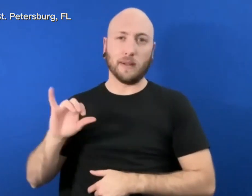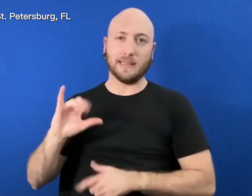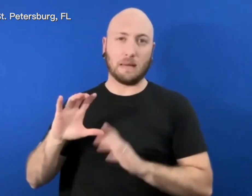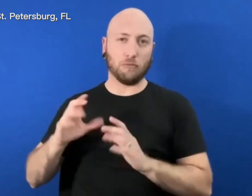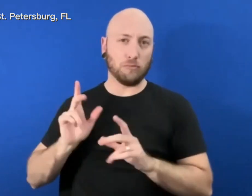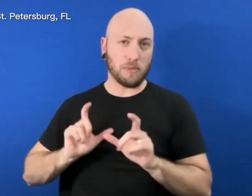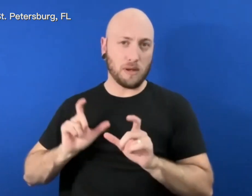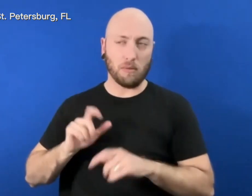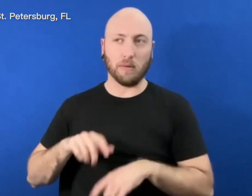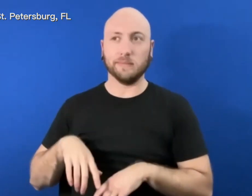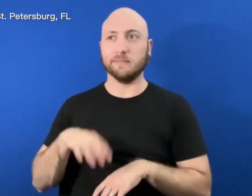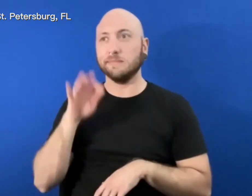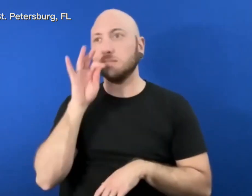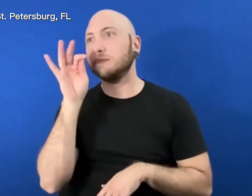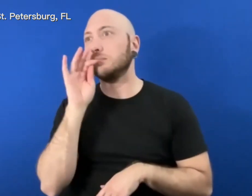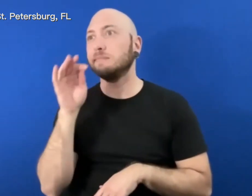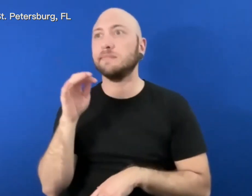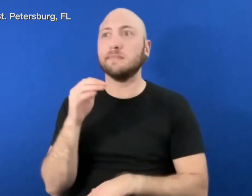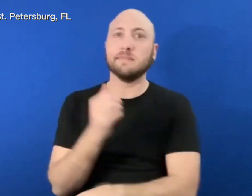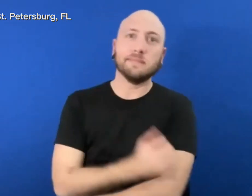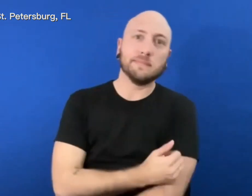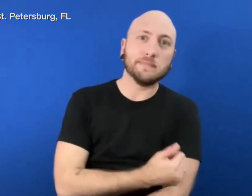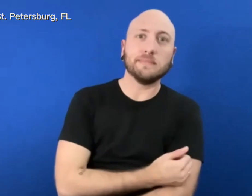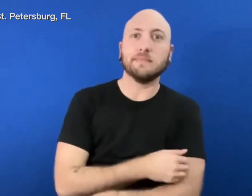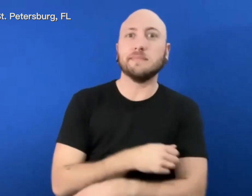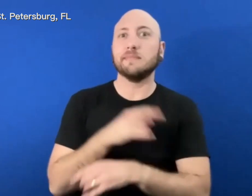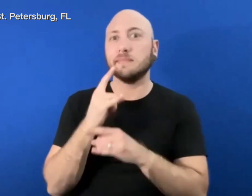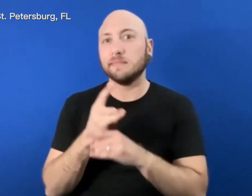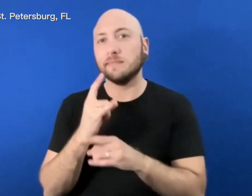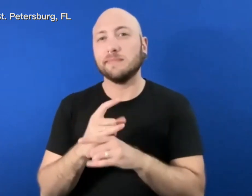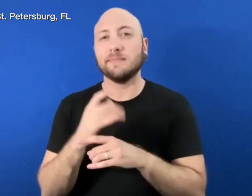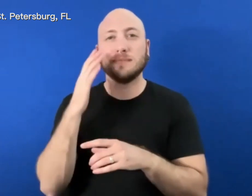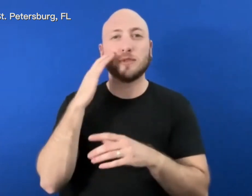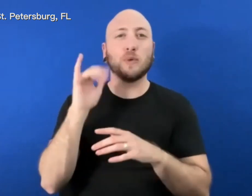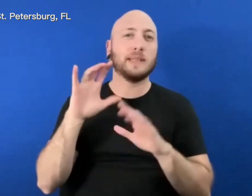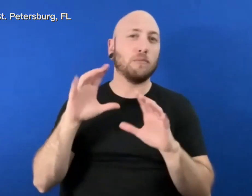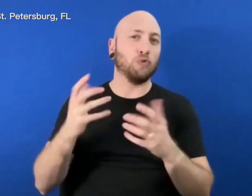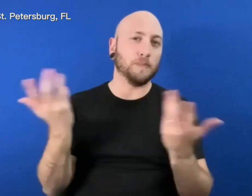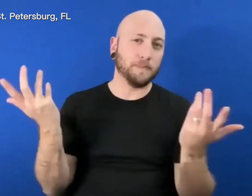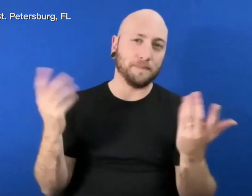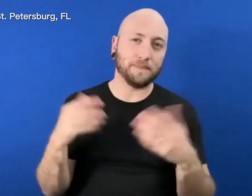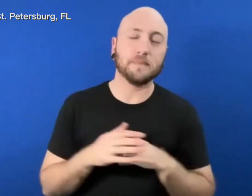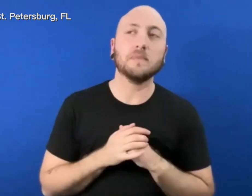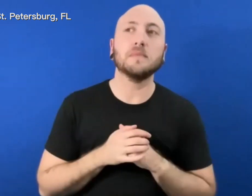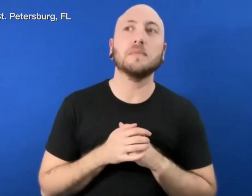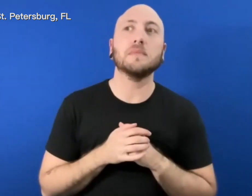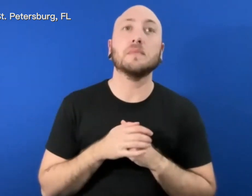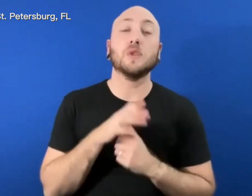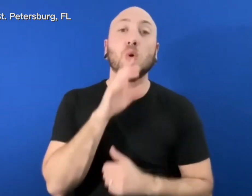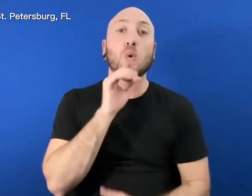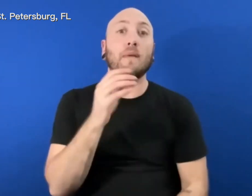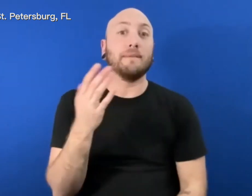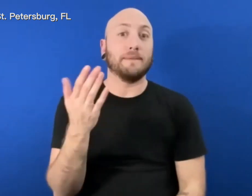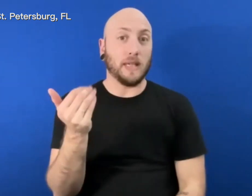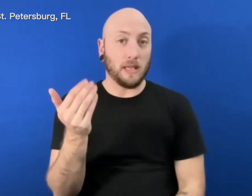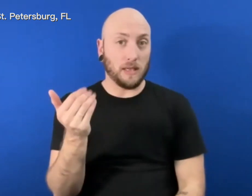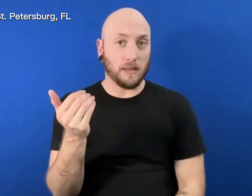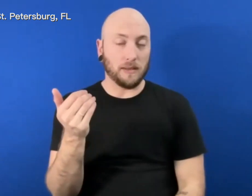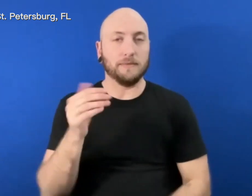and all the kids in high school that were doing the same thing. And when I was 15, I got in trouble. I got arrested on the